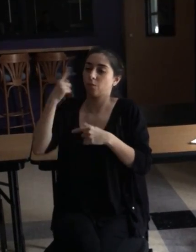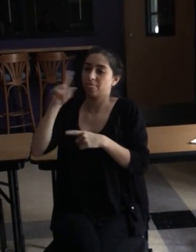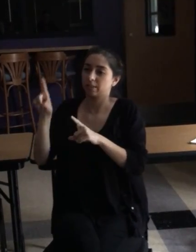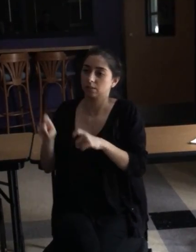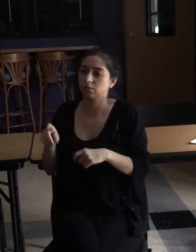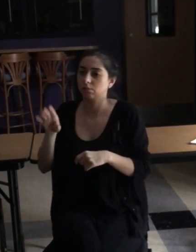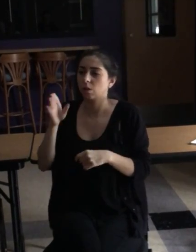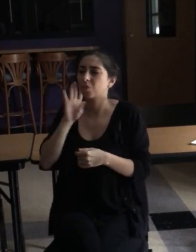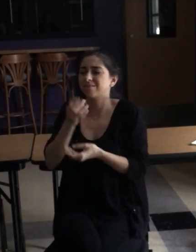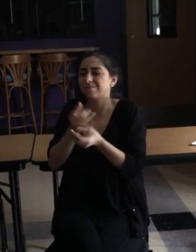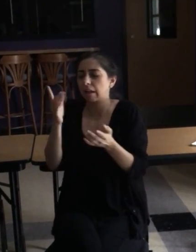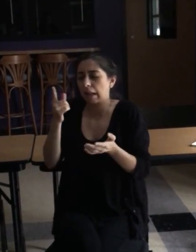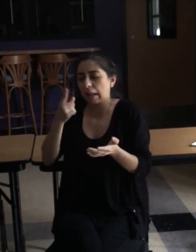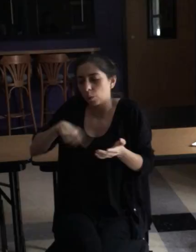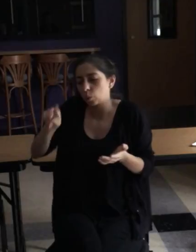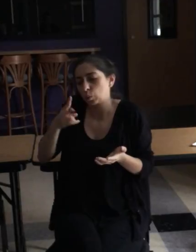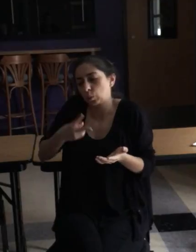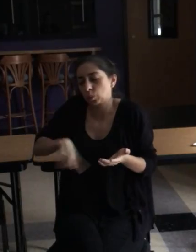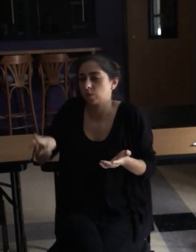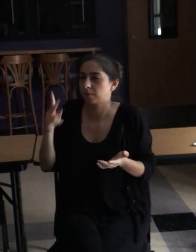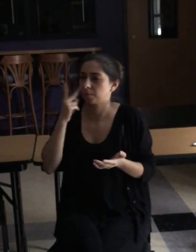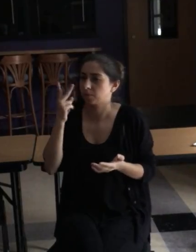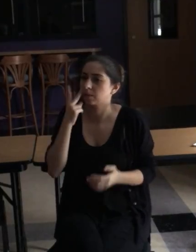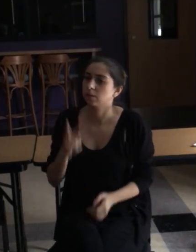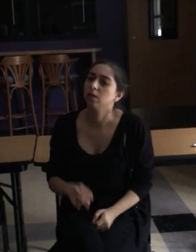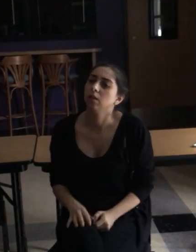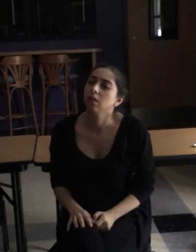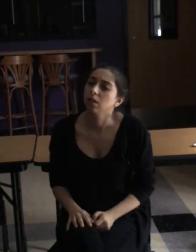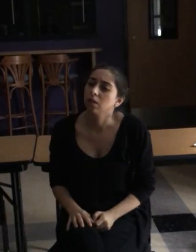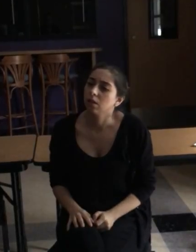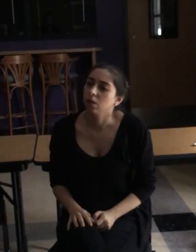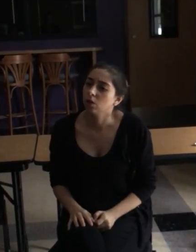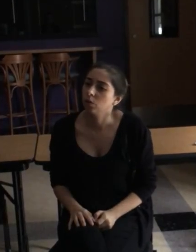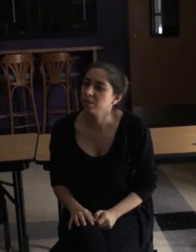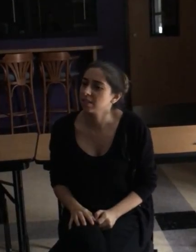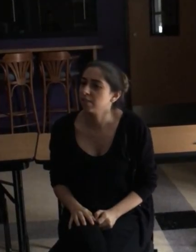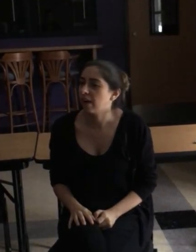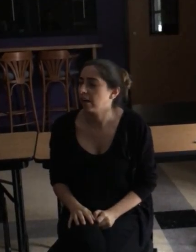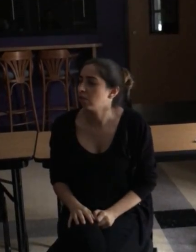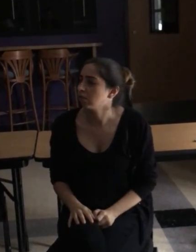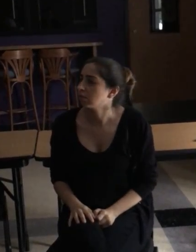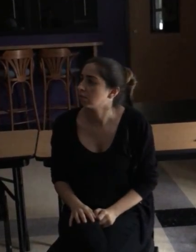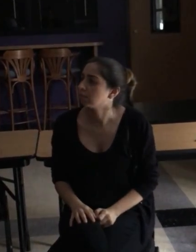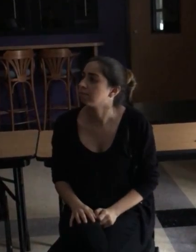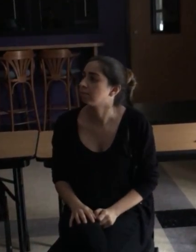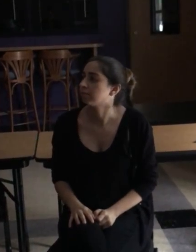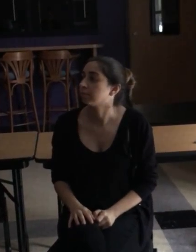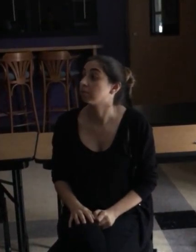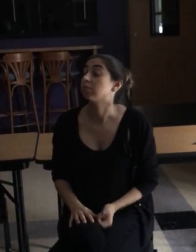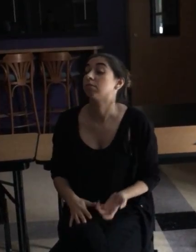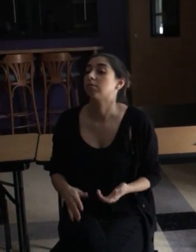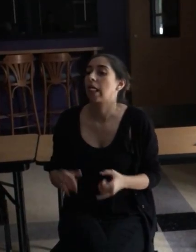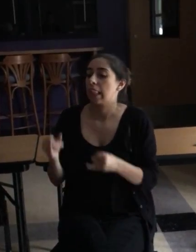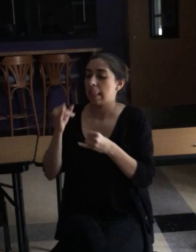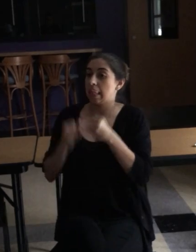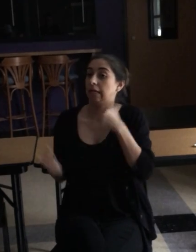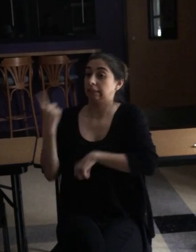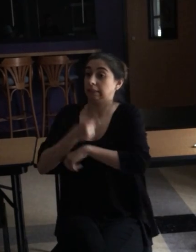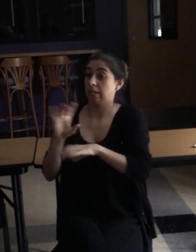week or the week after, okay? Okay. And so, When's the final? very last day of class,